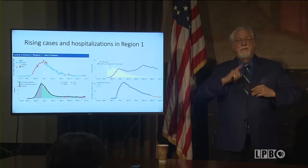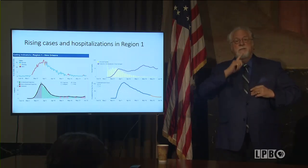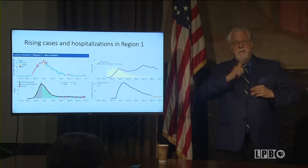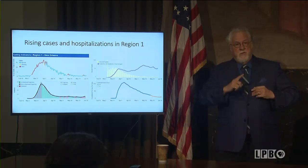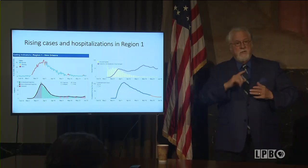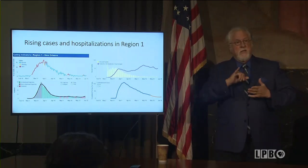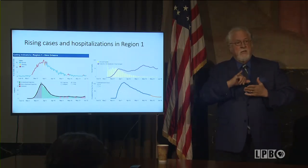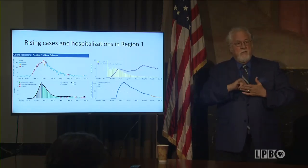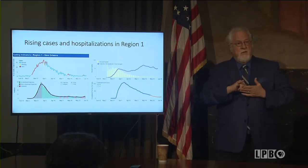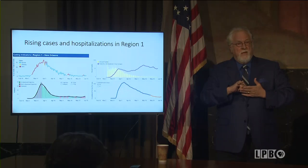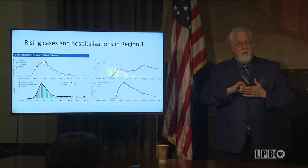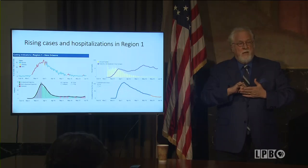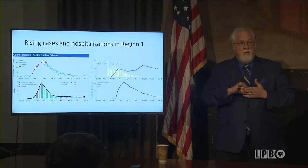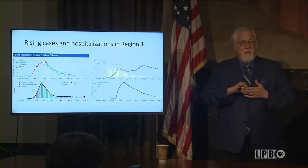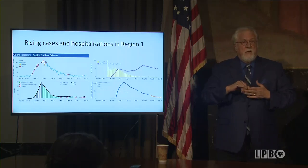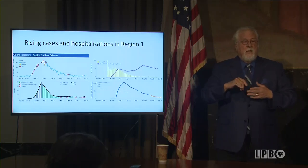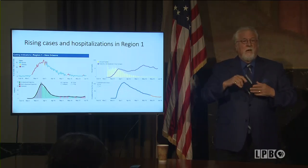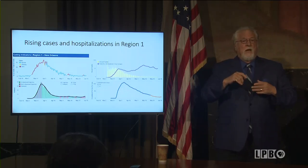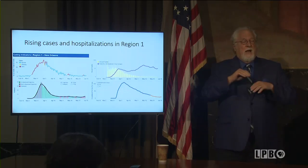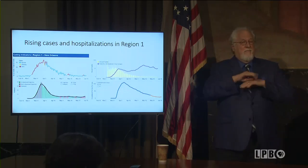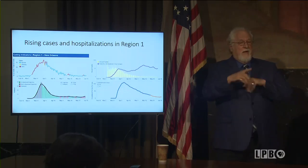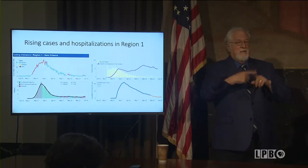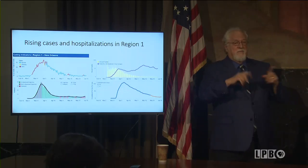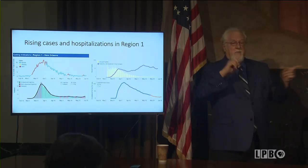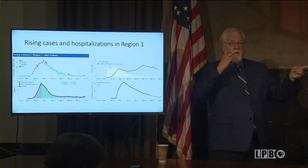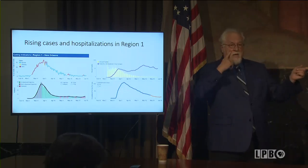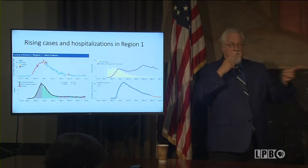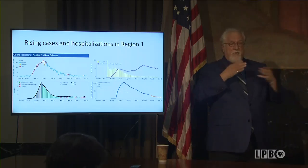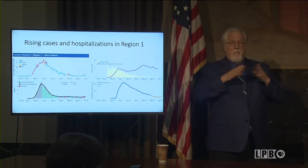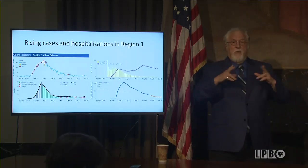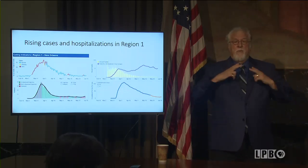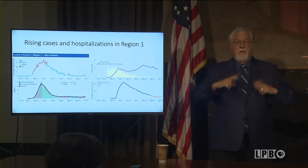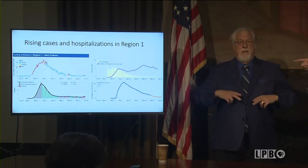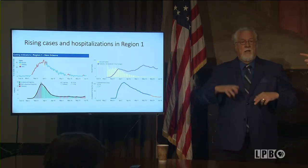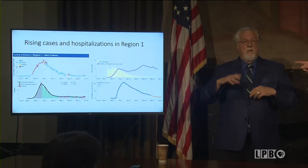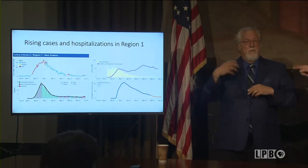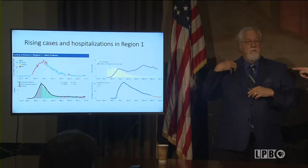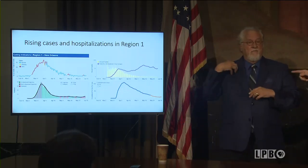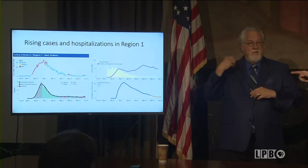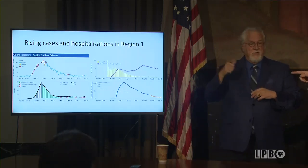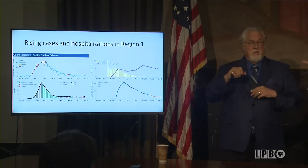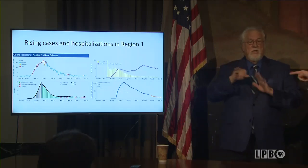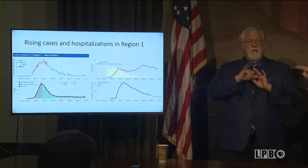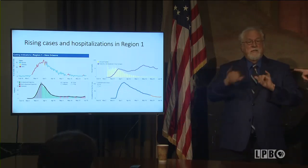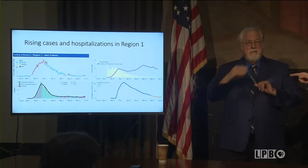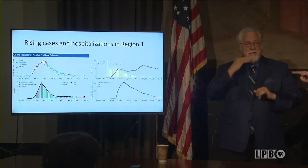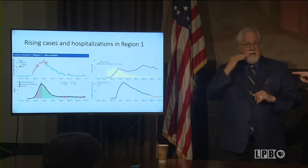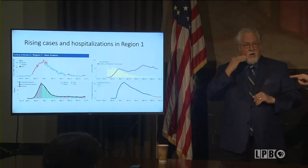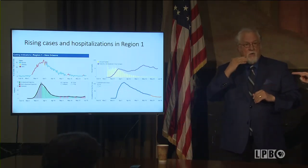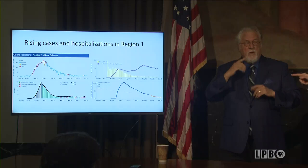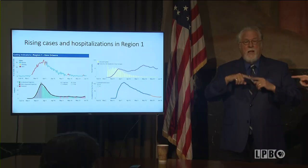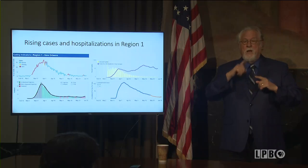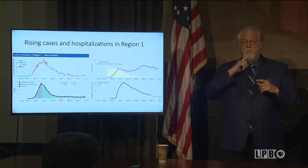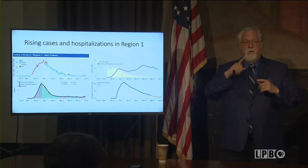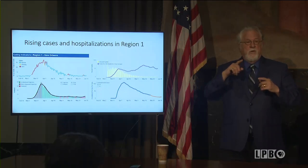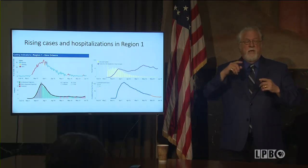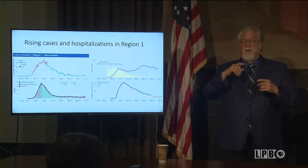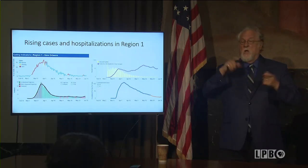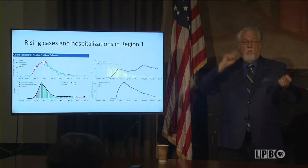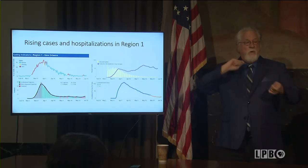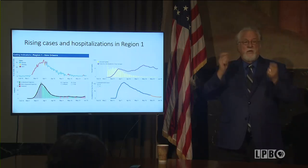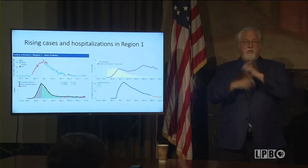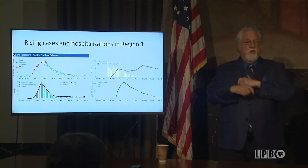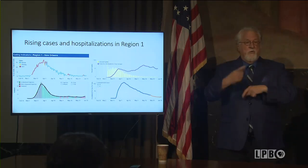the advice that you were getting from public health officials, from the governor, the stay-at-home order, and had a turnaround story like almost nowhere else in the country. And if you go